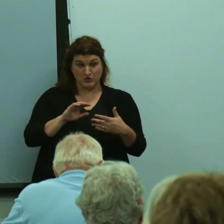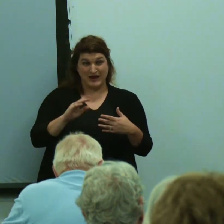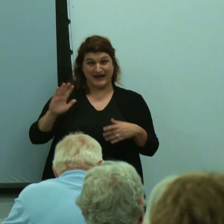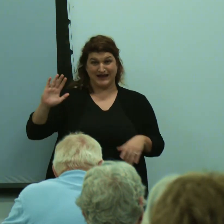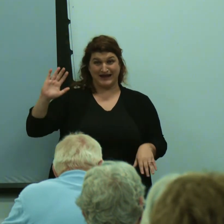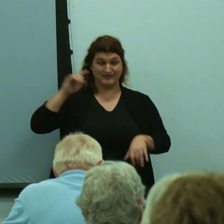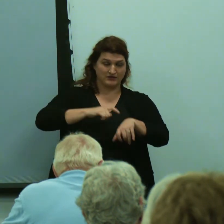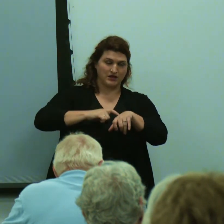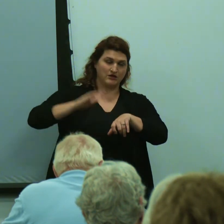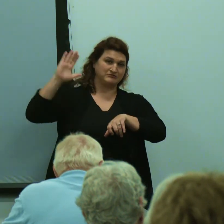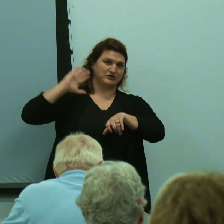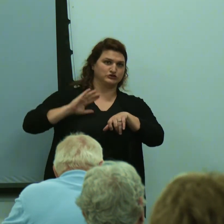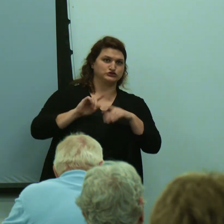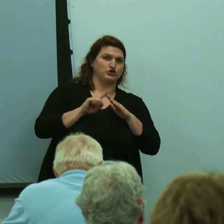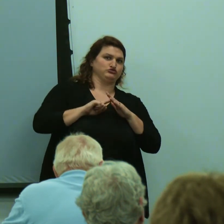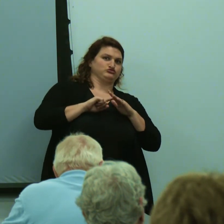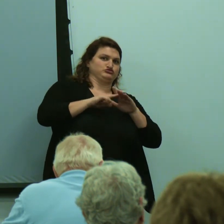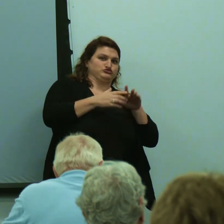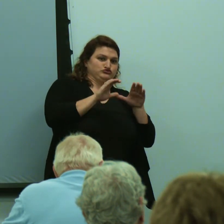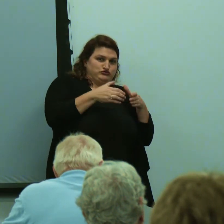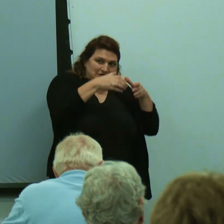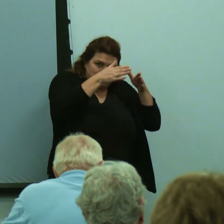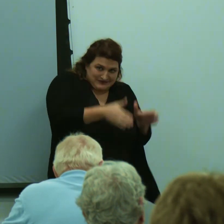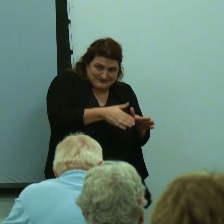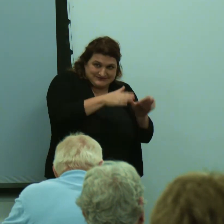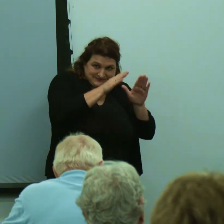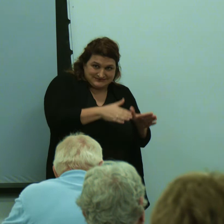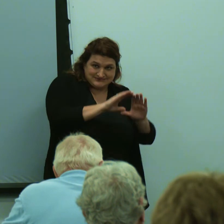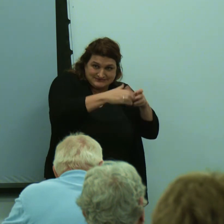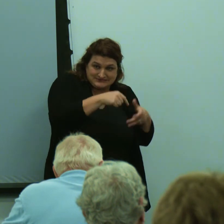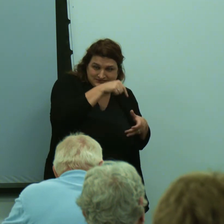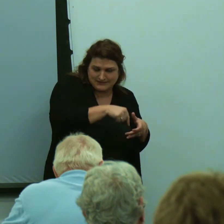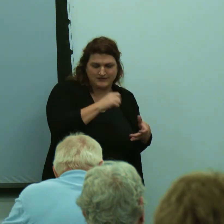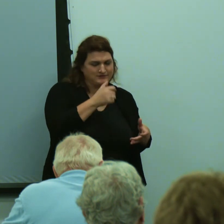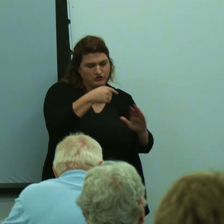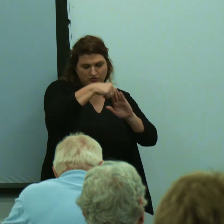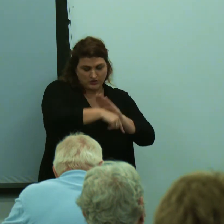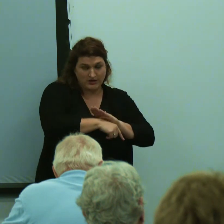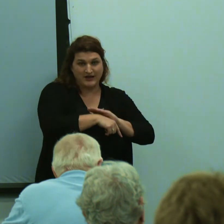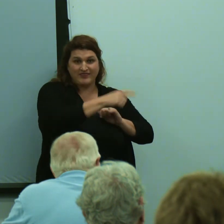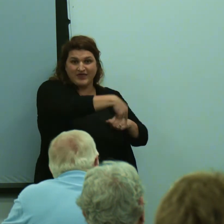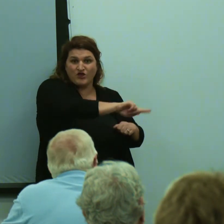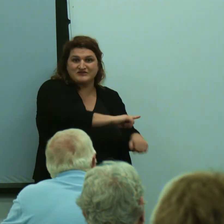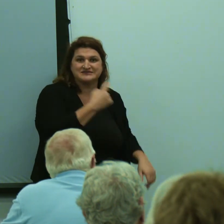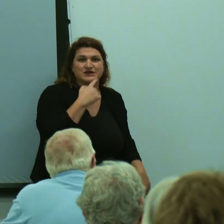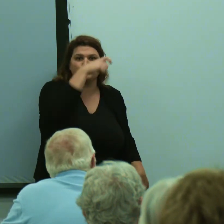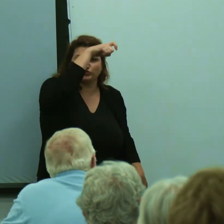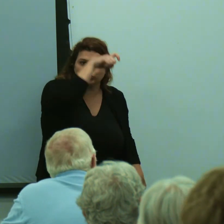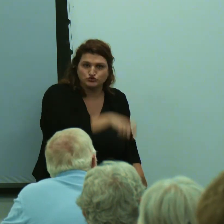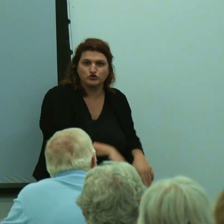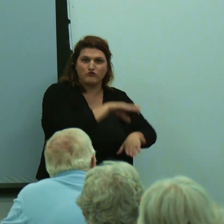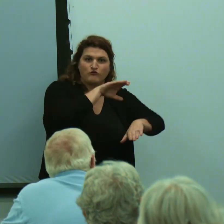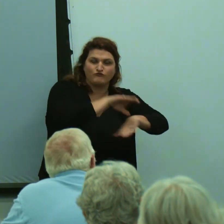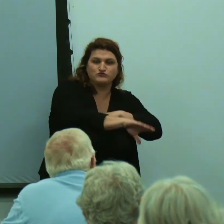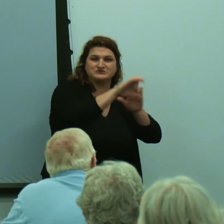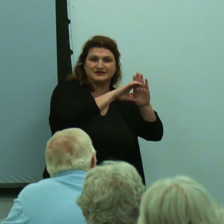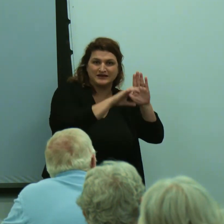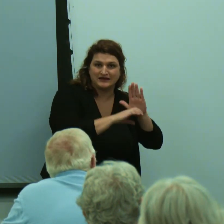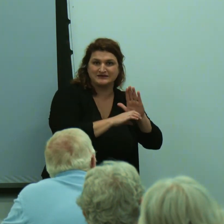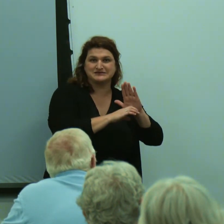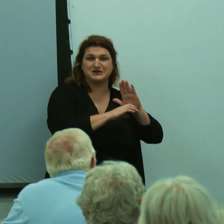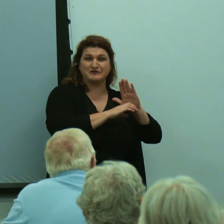We're not going to dig too deep, but those who say we enforce the Constitution as it was understood and drafted and